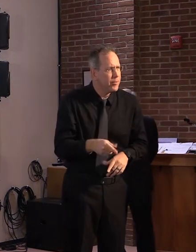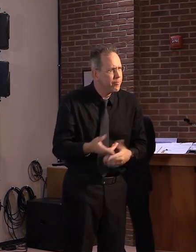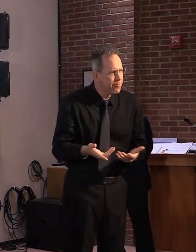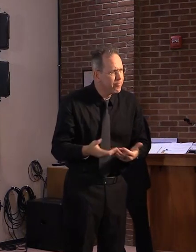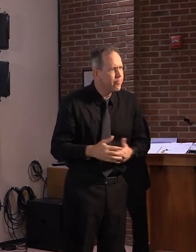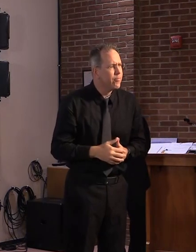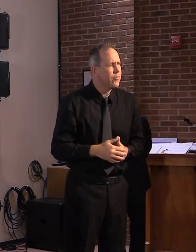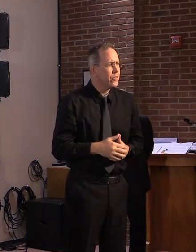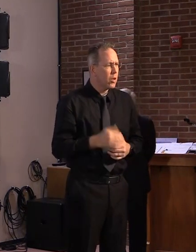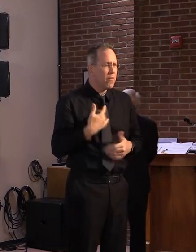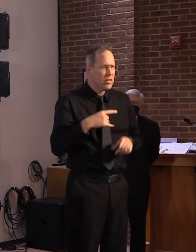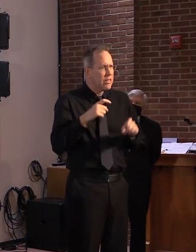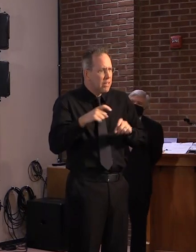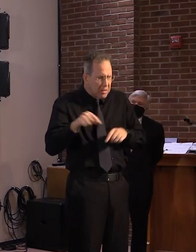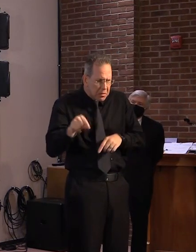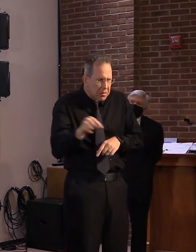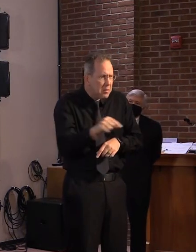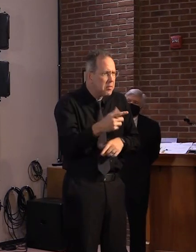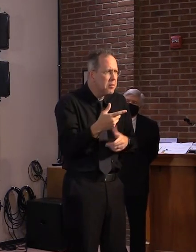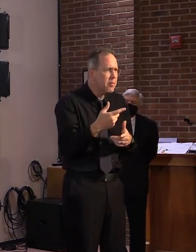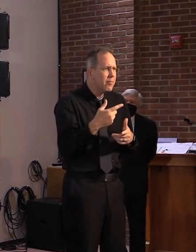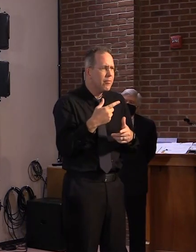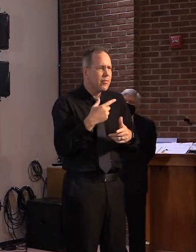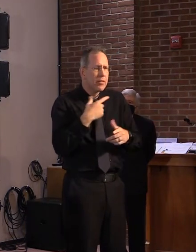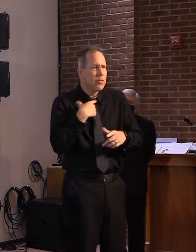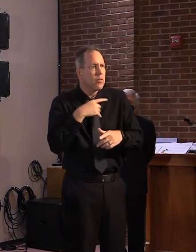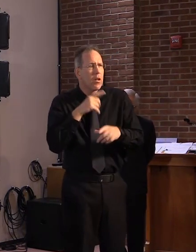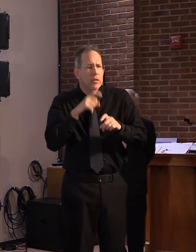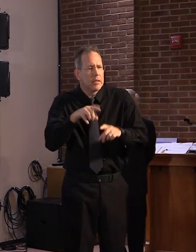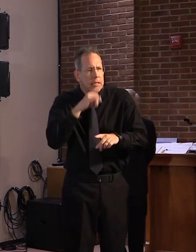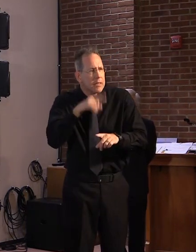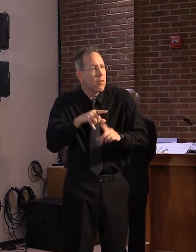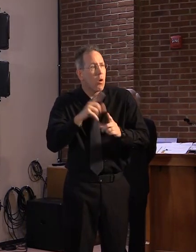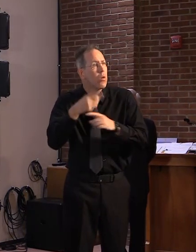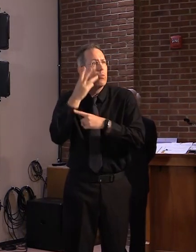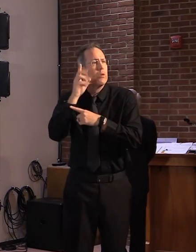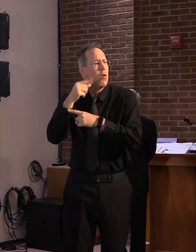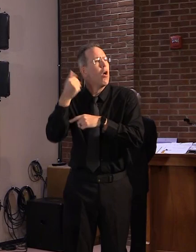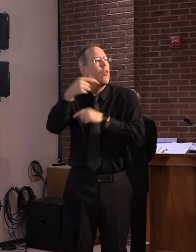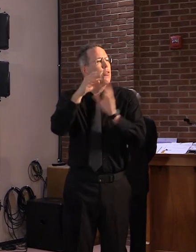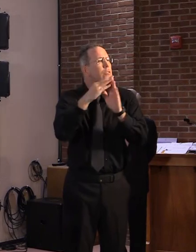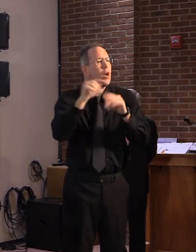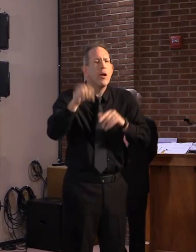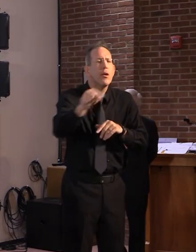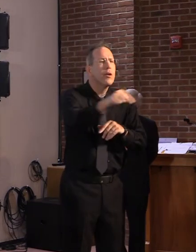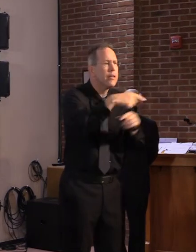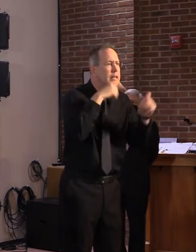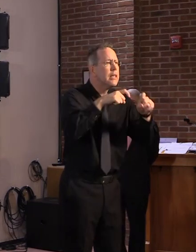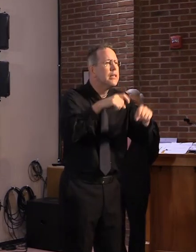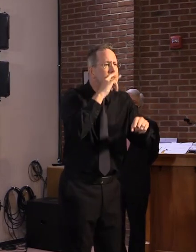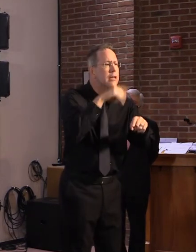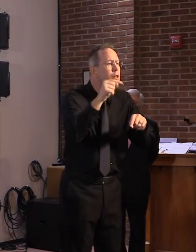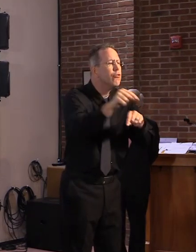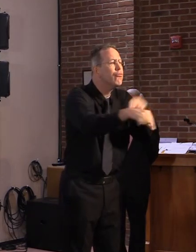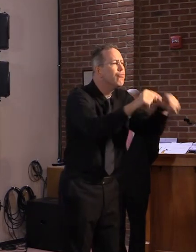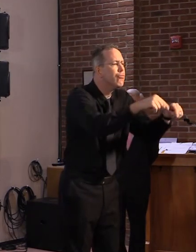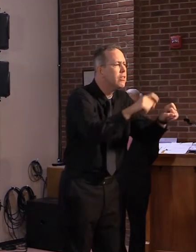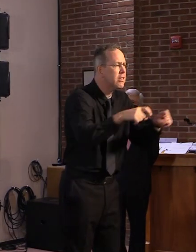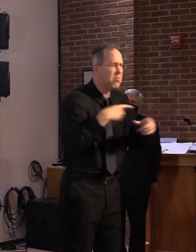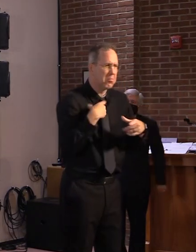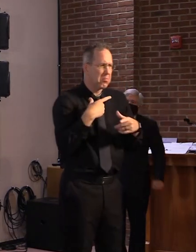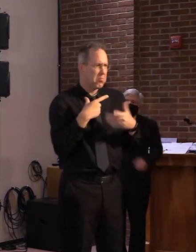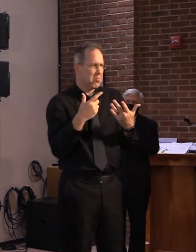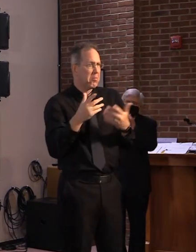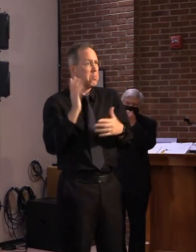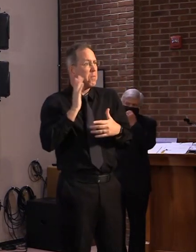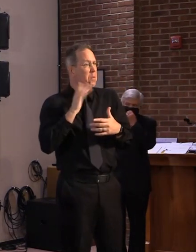because we allowed that to happen where it had been more restrictive earlier on in our experience. And we aren't finding,